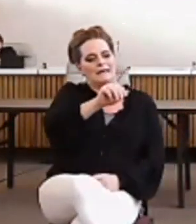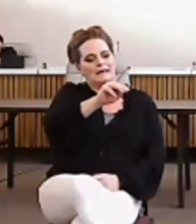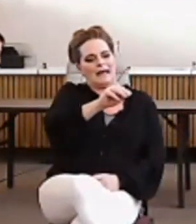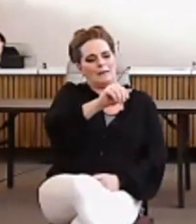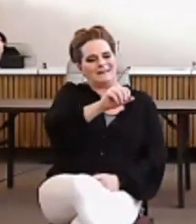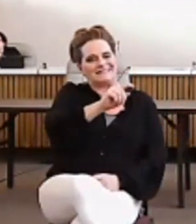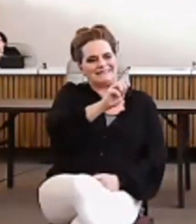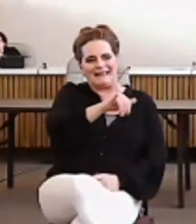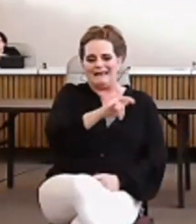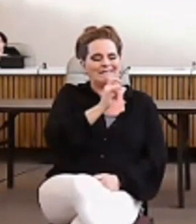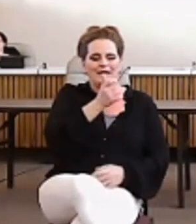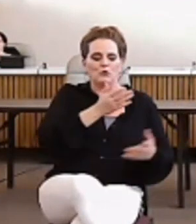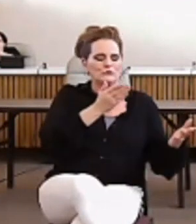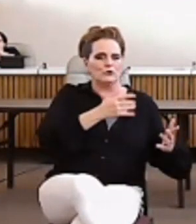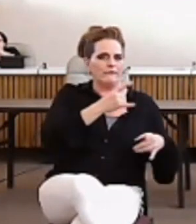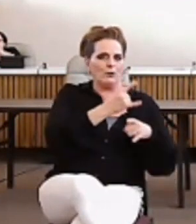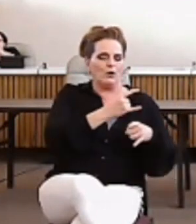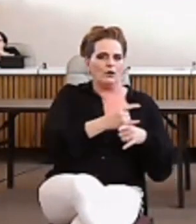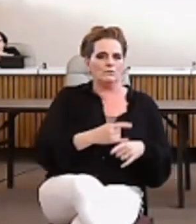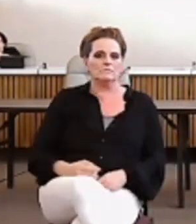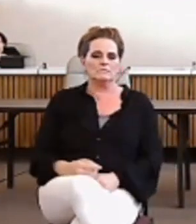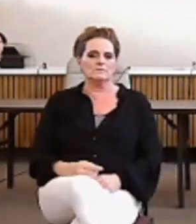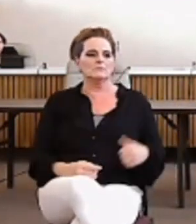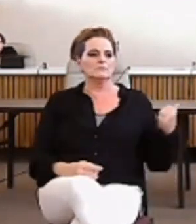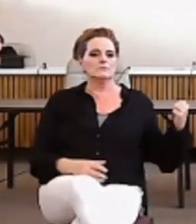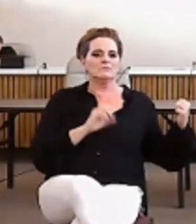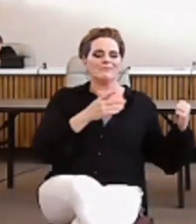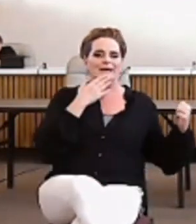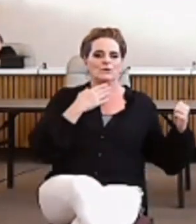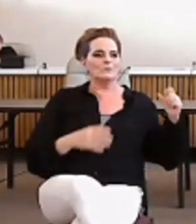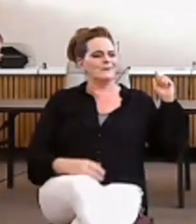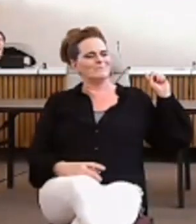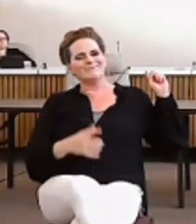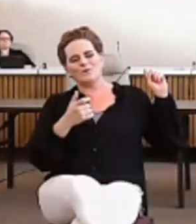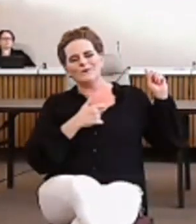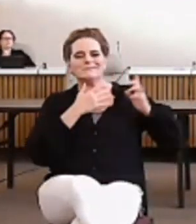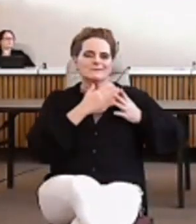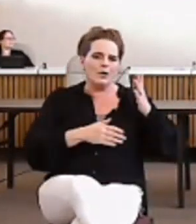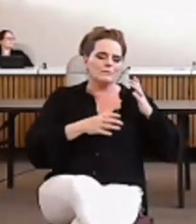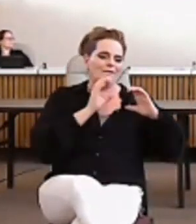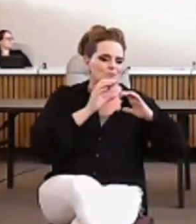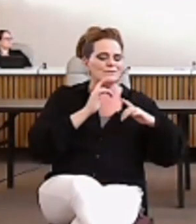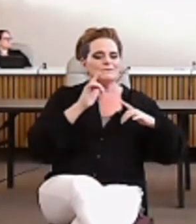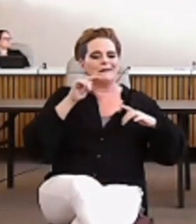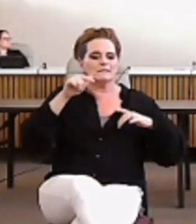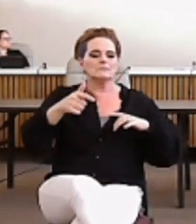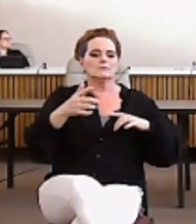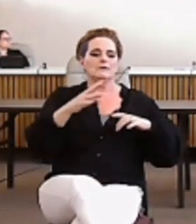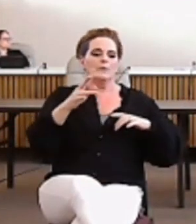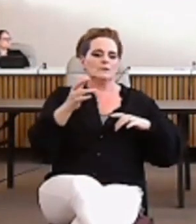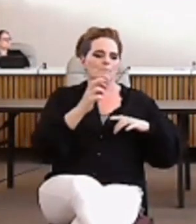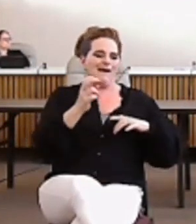To best of my knowledge, they don't. Thank you. Sure. There was some talk that they would come back at some future date, but I